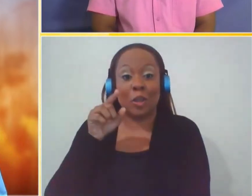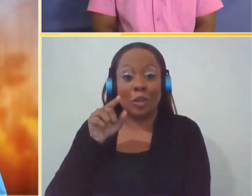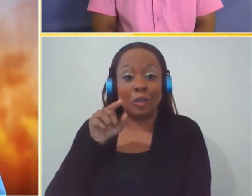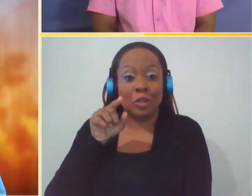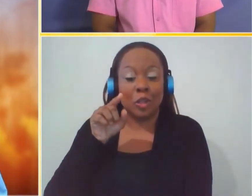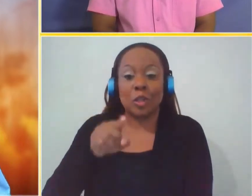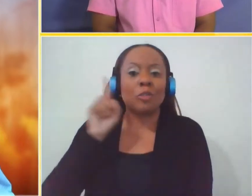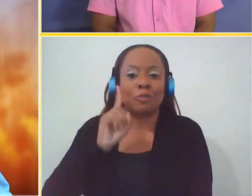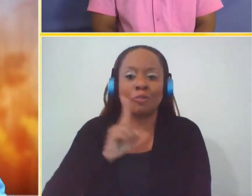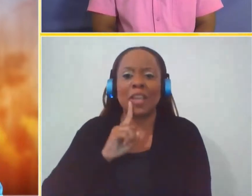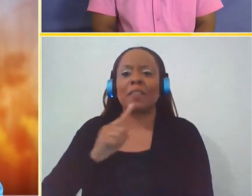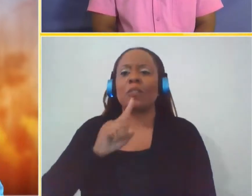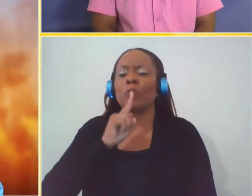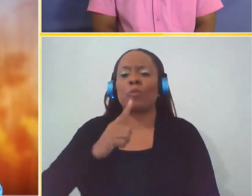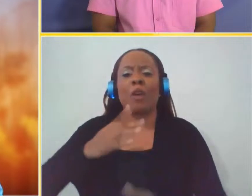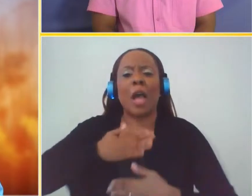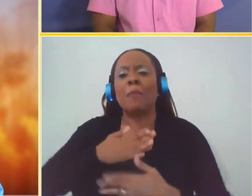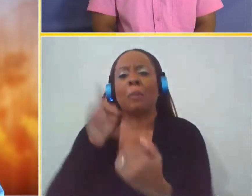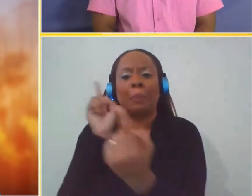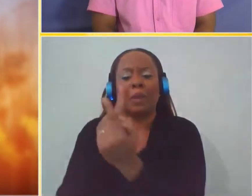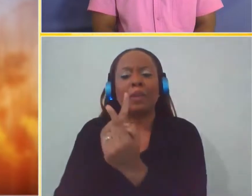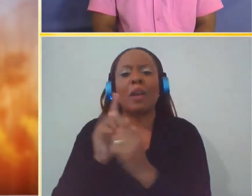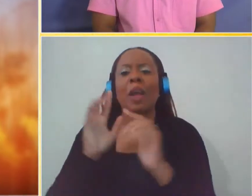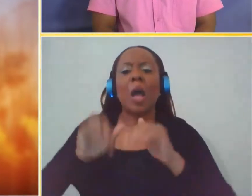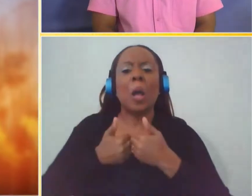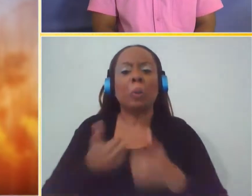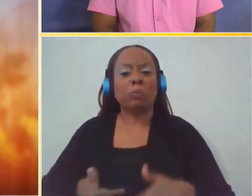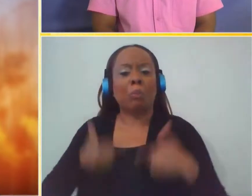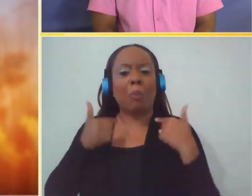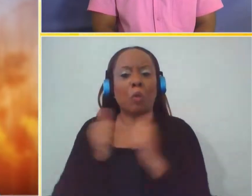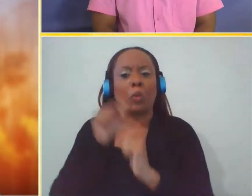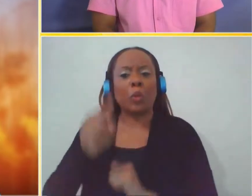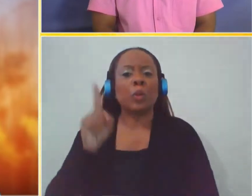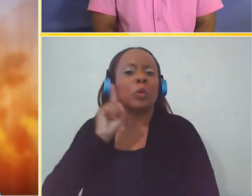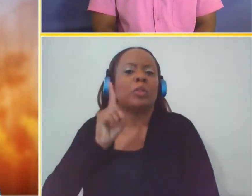to meet you this morning. How has life been for you with deafness?